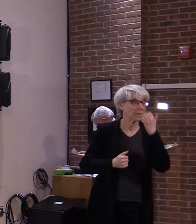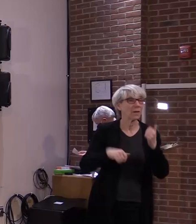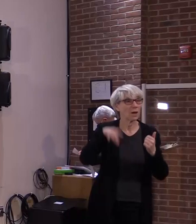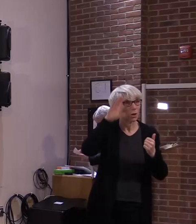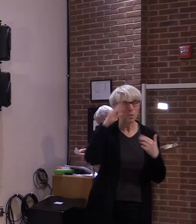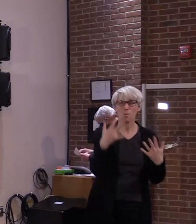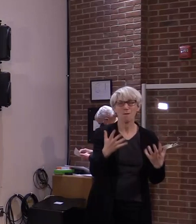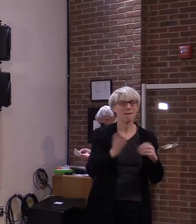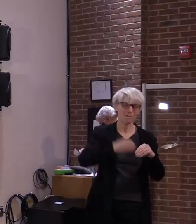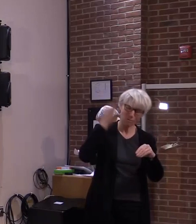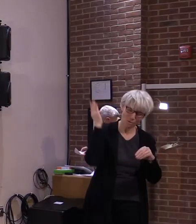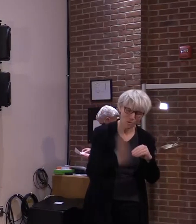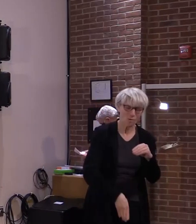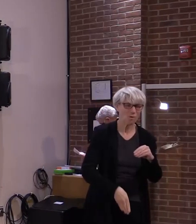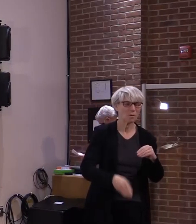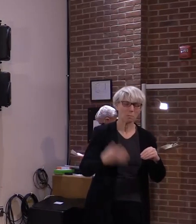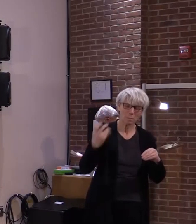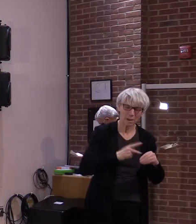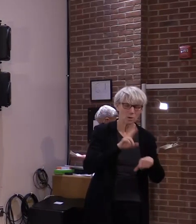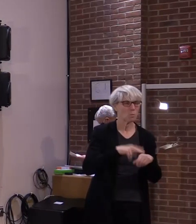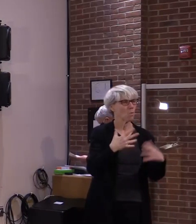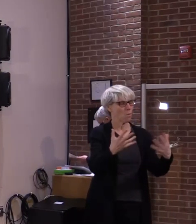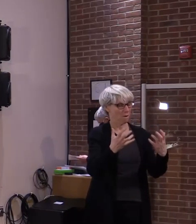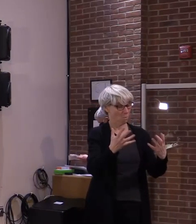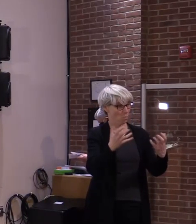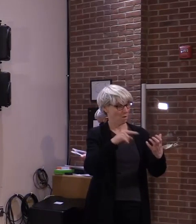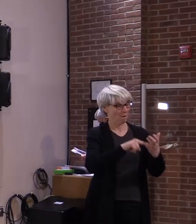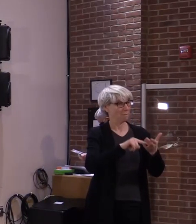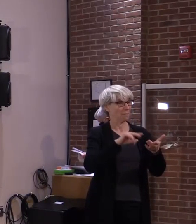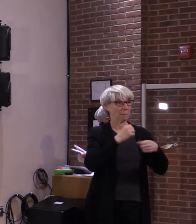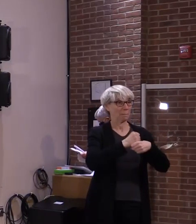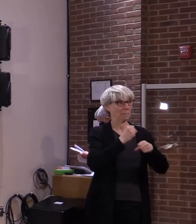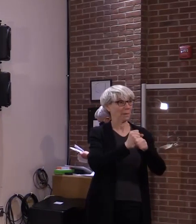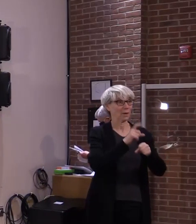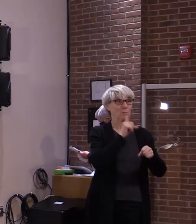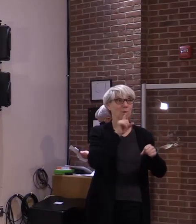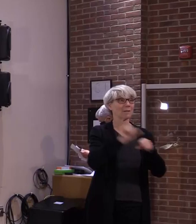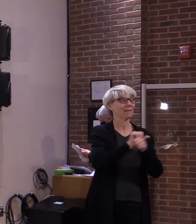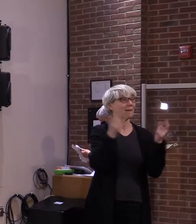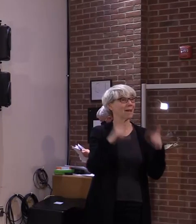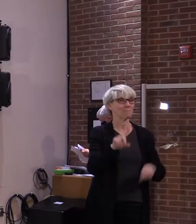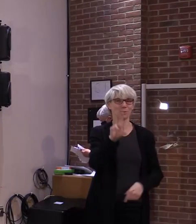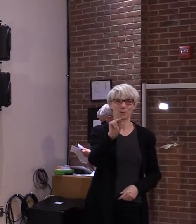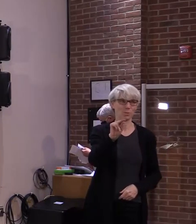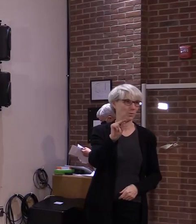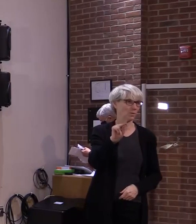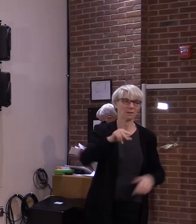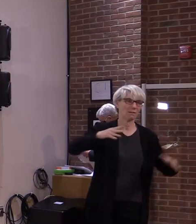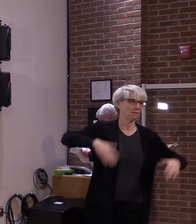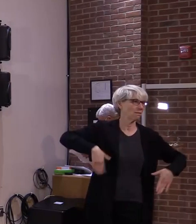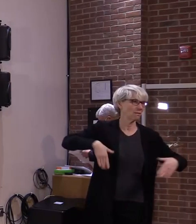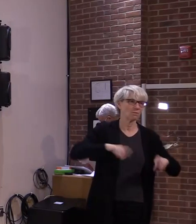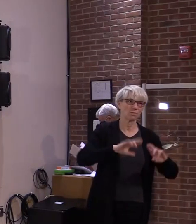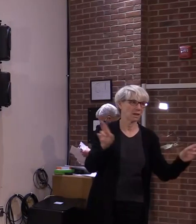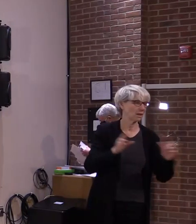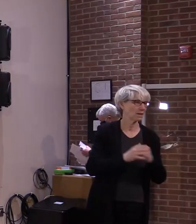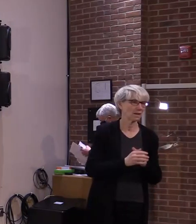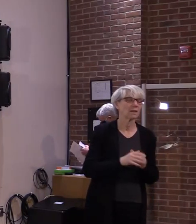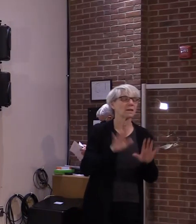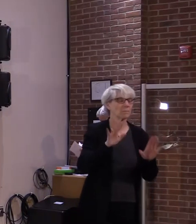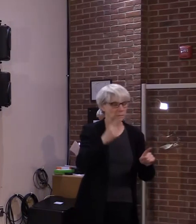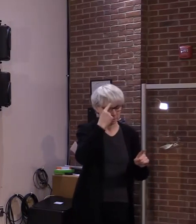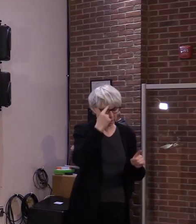it actually being over are not the same thing. We still need to do everything we can to reduce spread of the